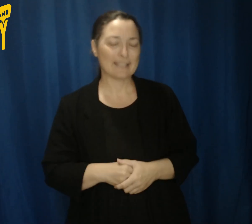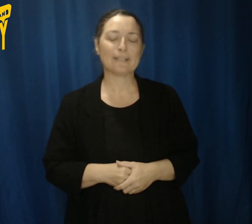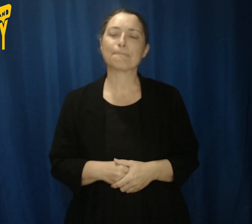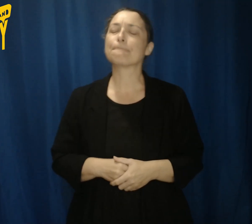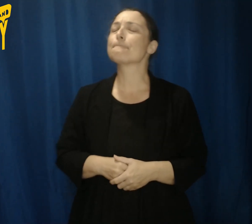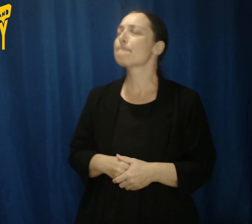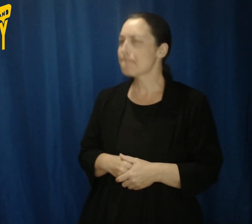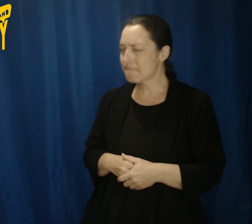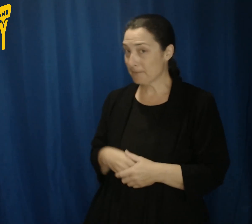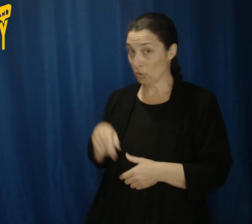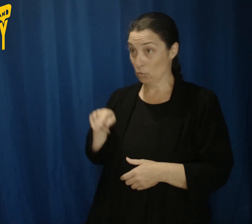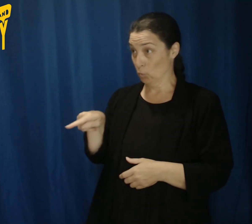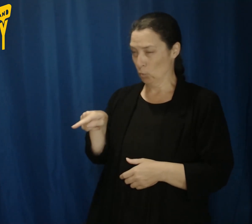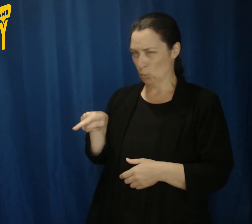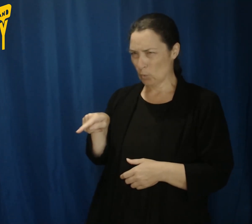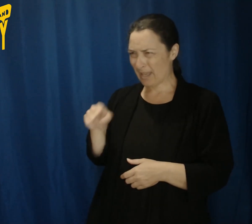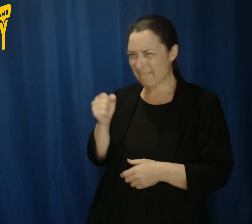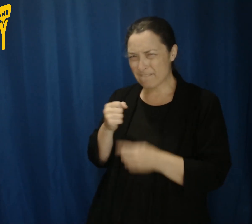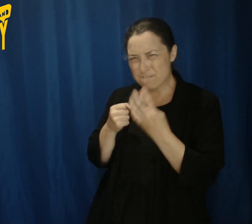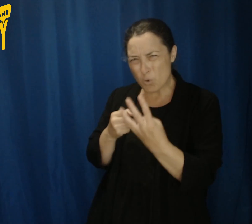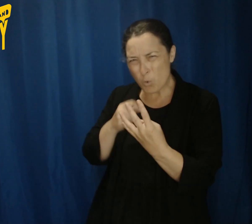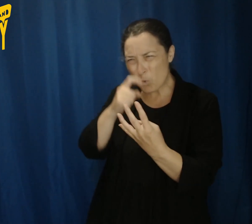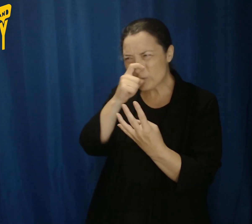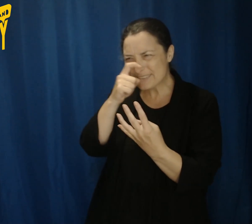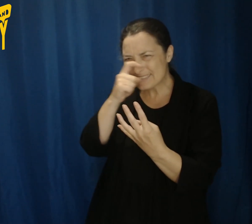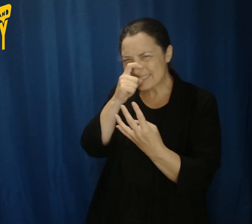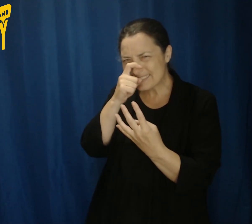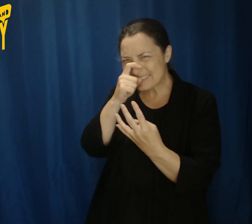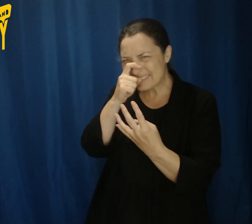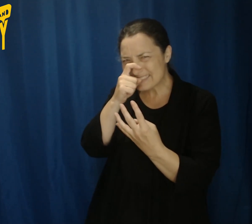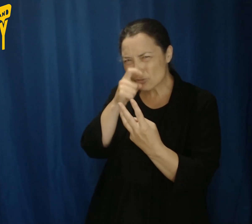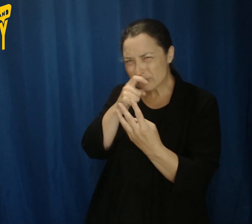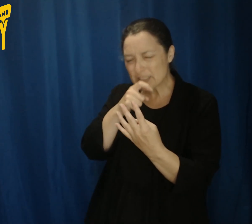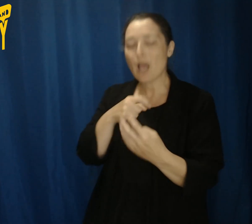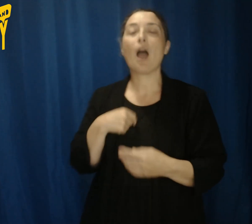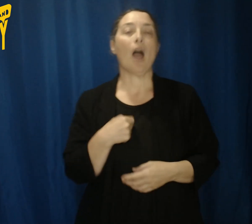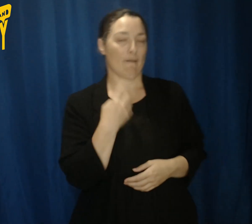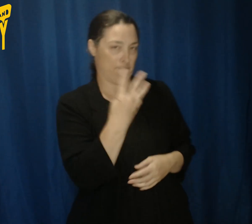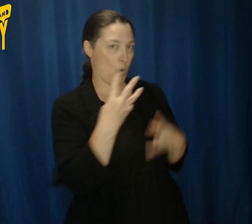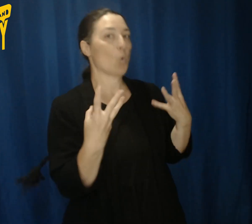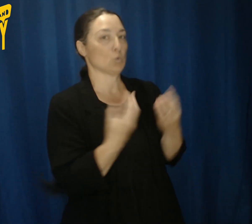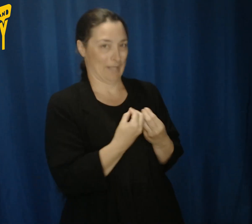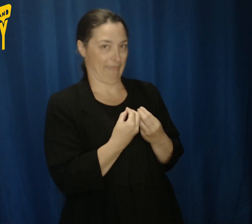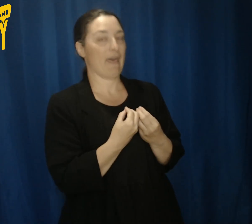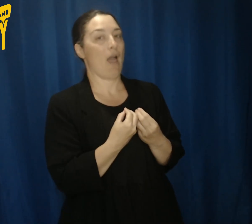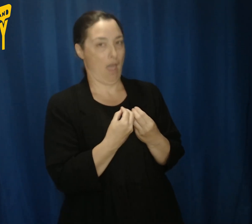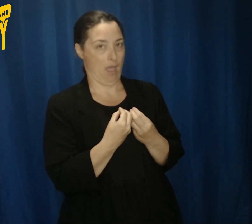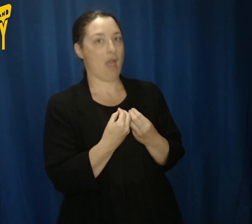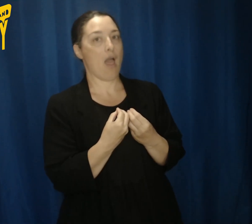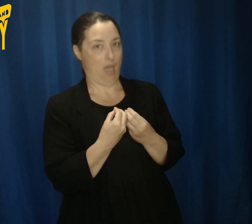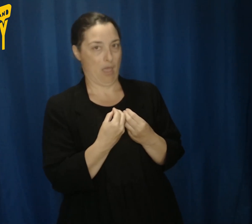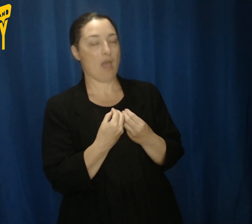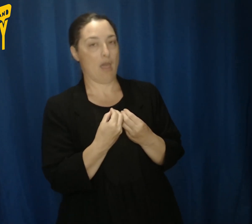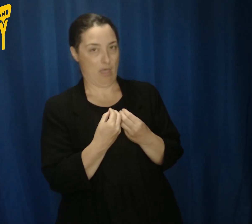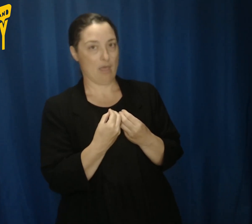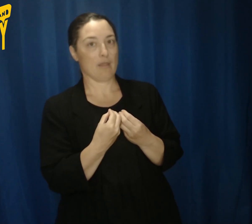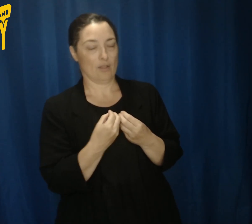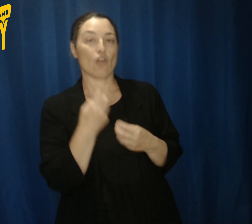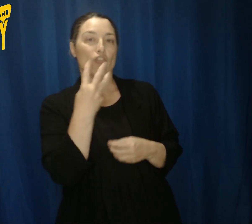4 sisters. Is that right? 4 sisters? There's 4 of us all together. So there's 3 sisters, 1 brother. So tell me